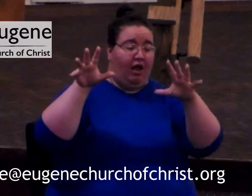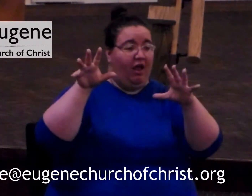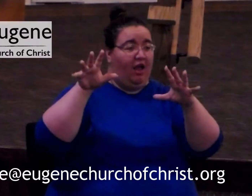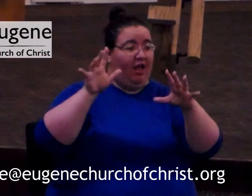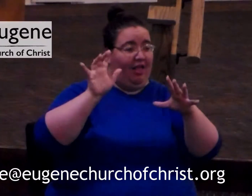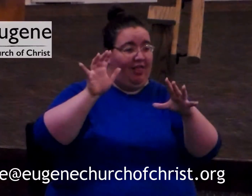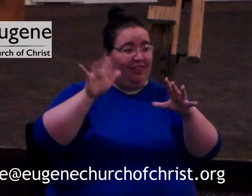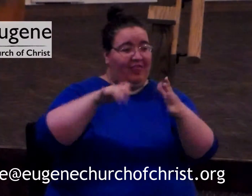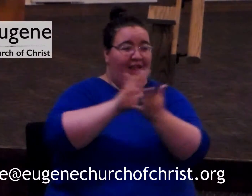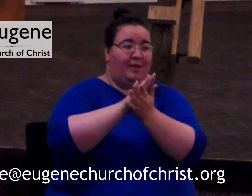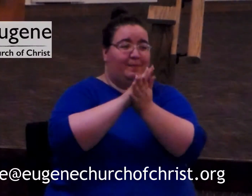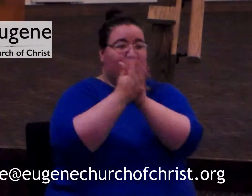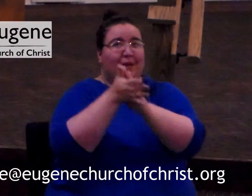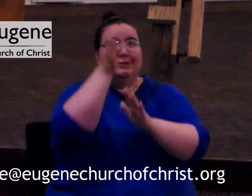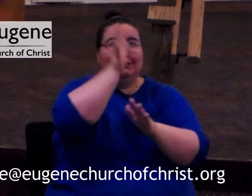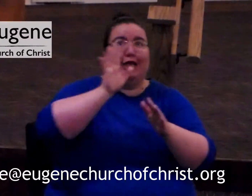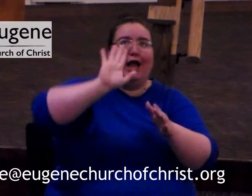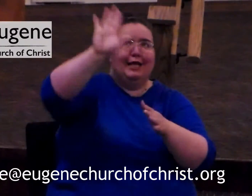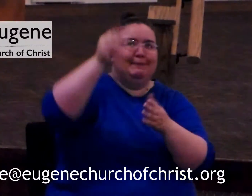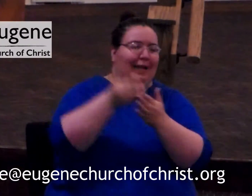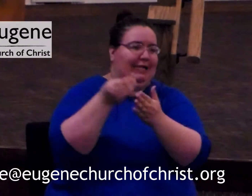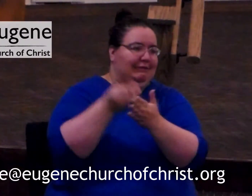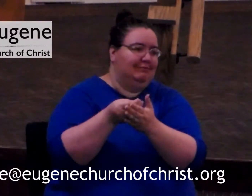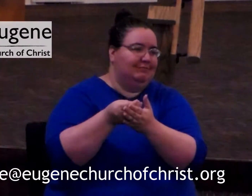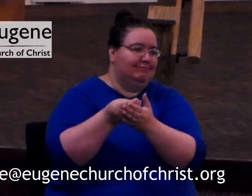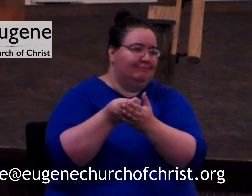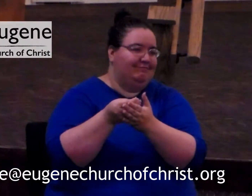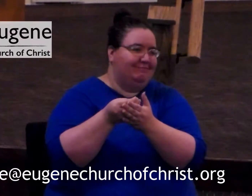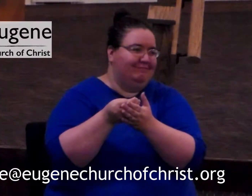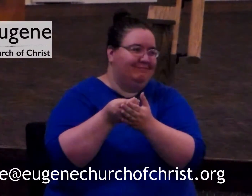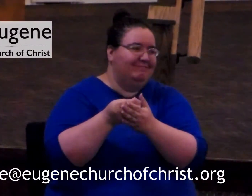it's now God's money. It was God's money before it left your wallet, by the way.